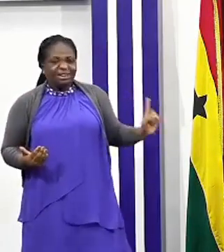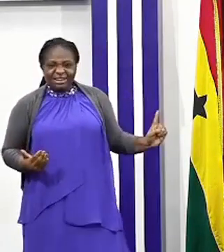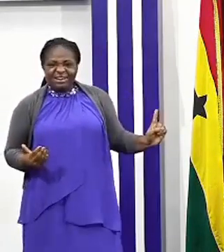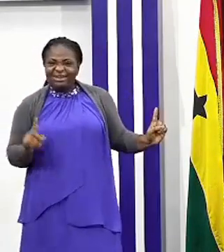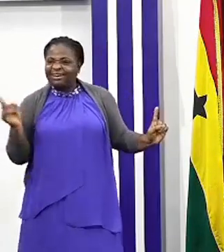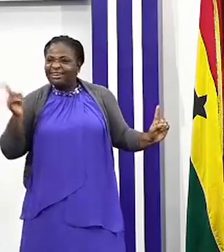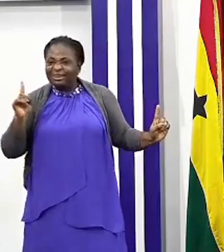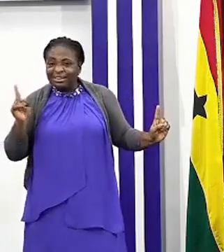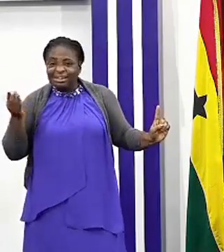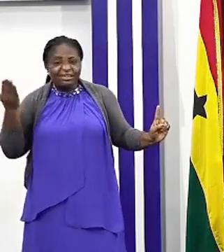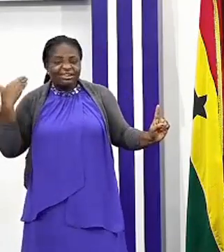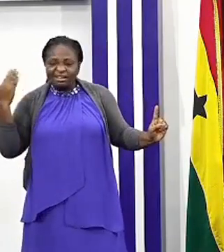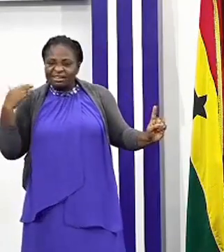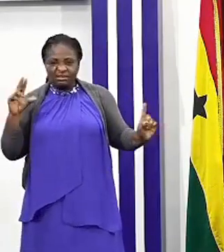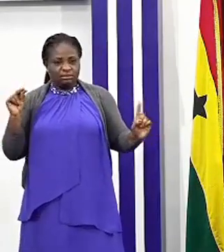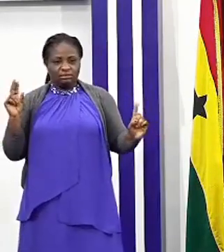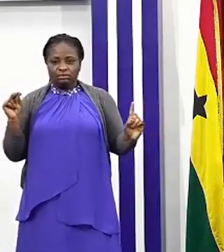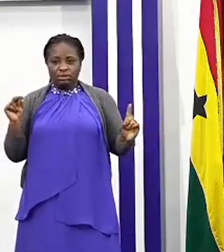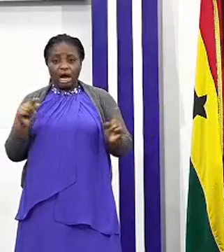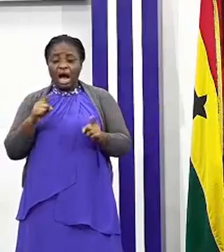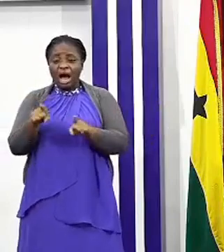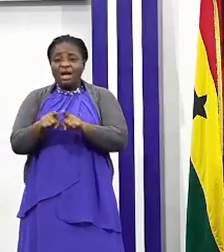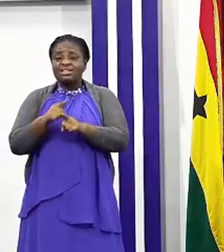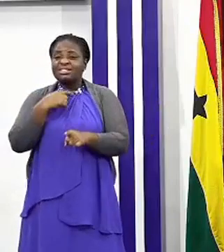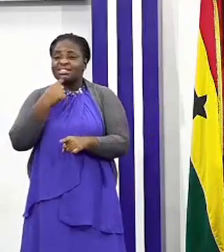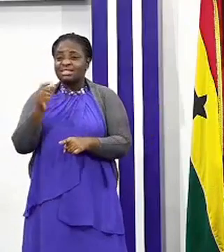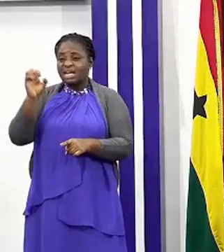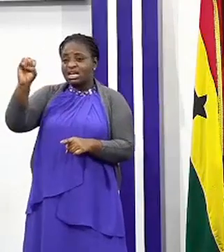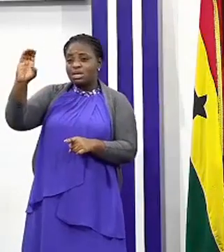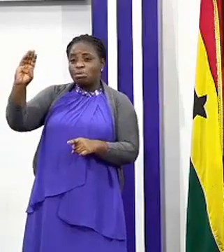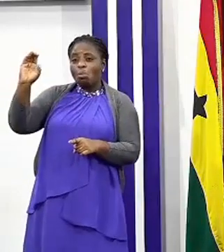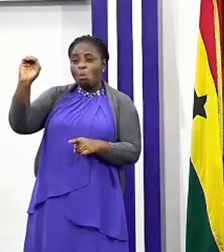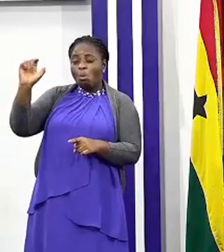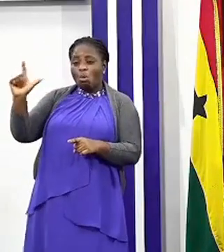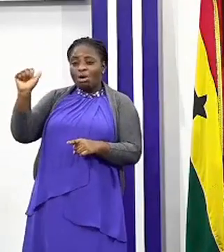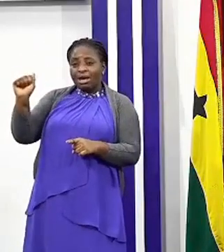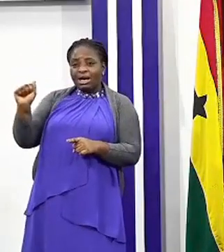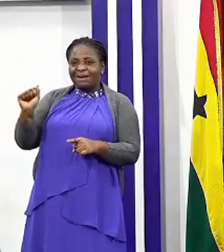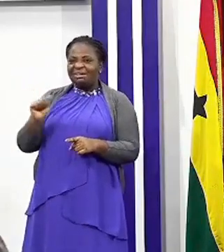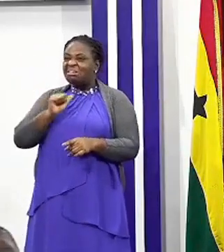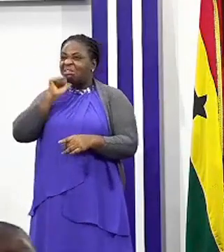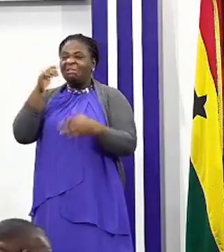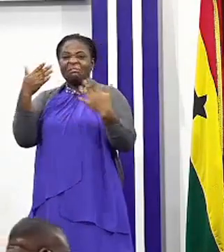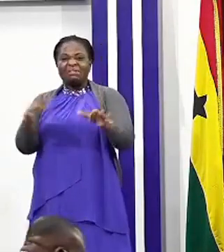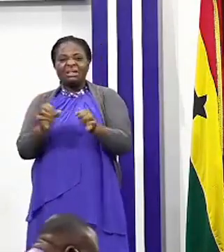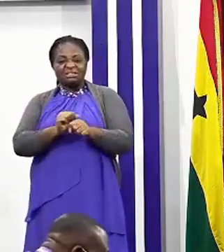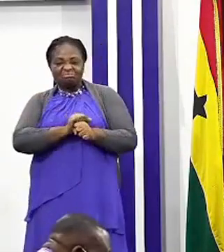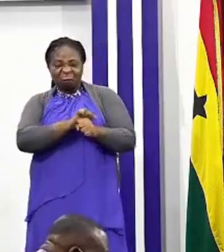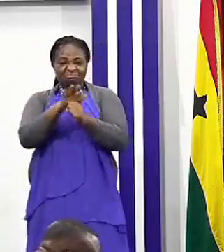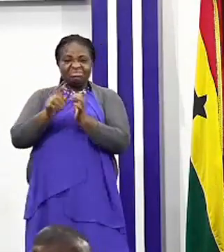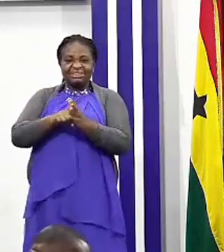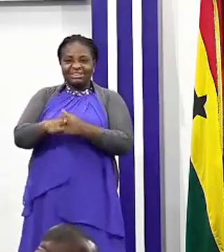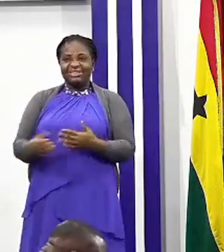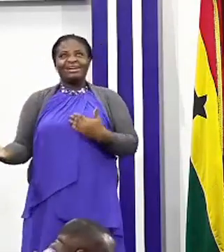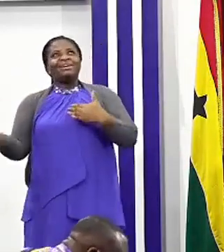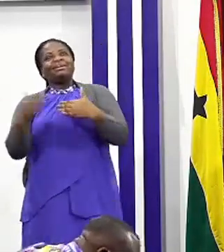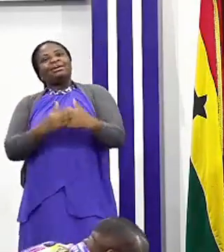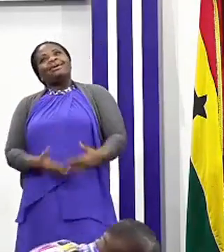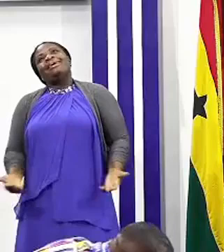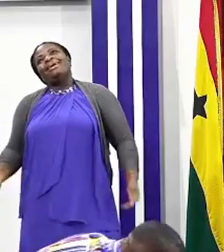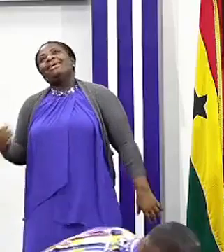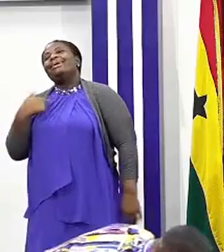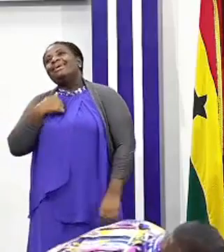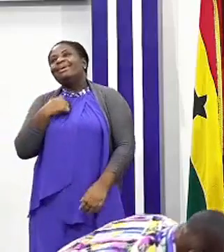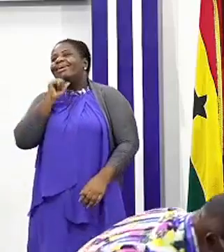where we were before. I think you mentioned during the Ebola period. We don't want to finish COVID-19 and then come back and say that we don't